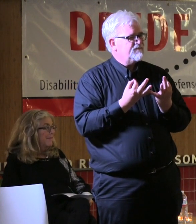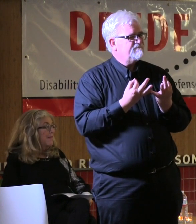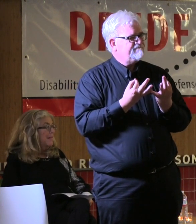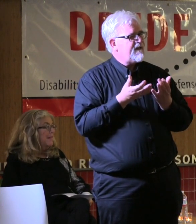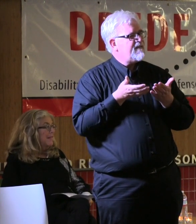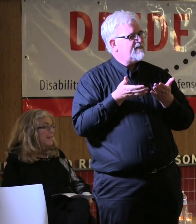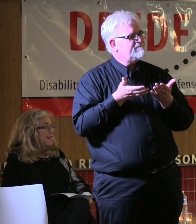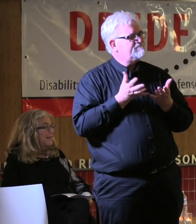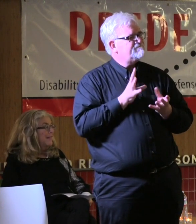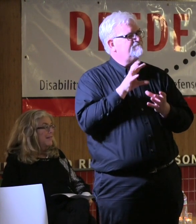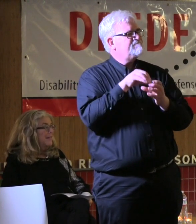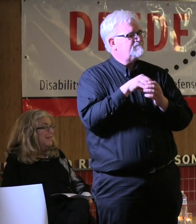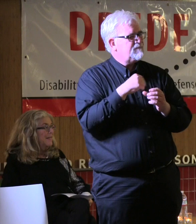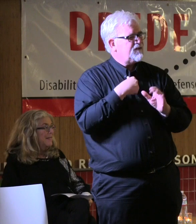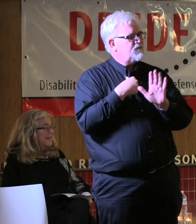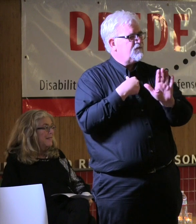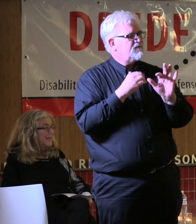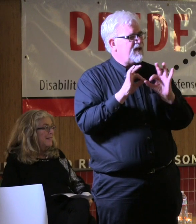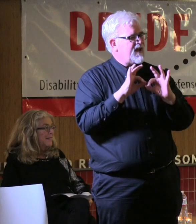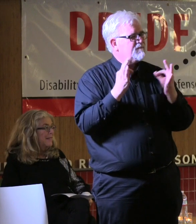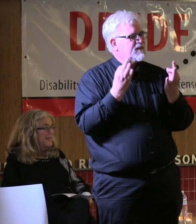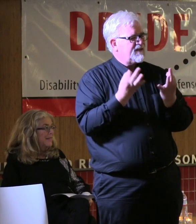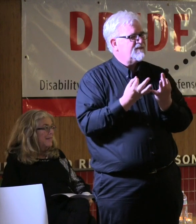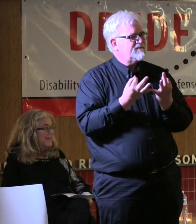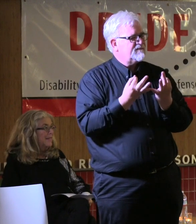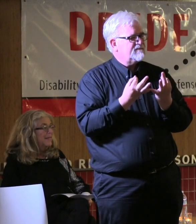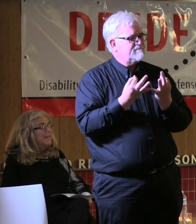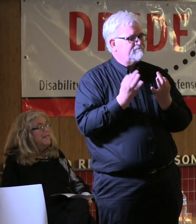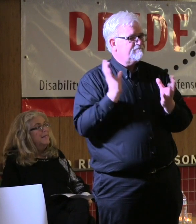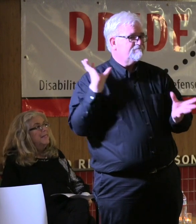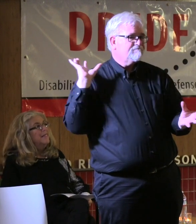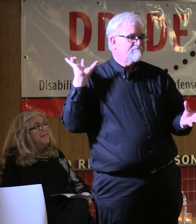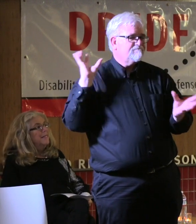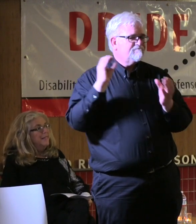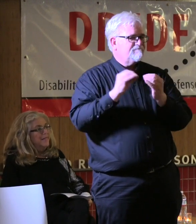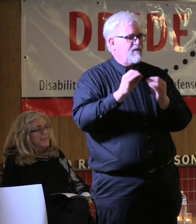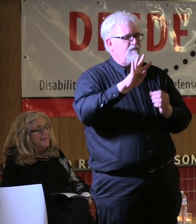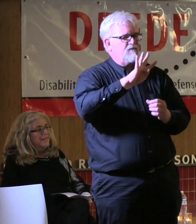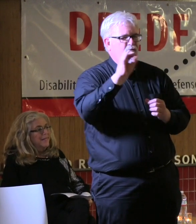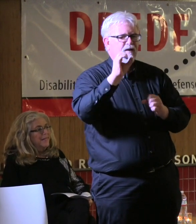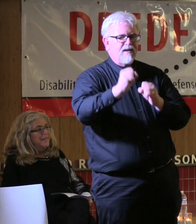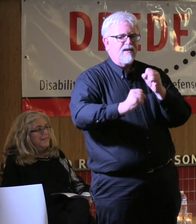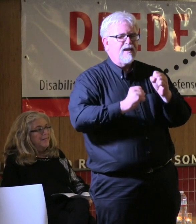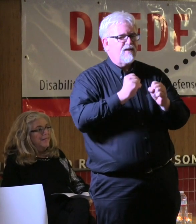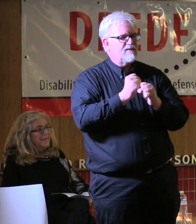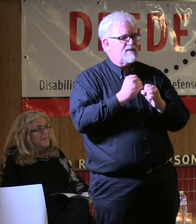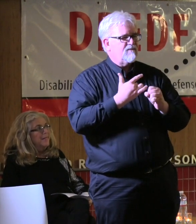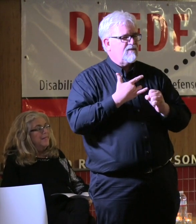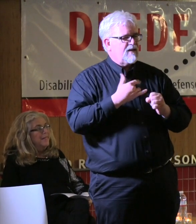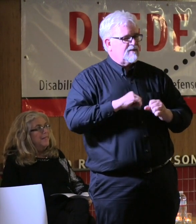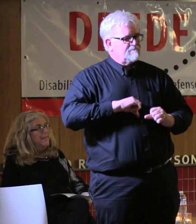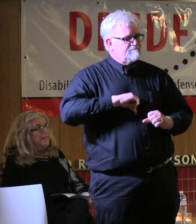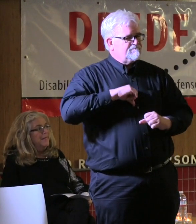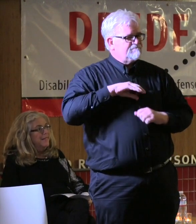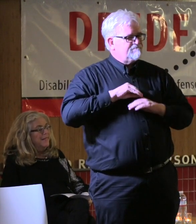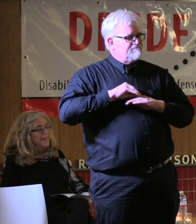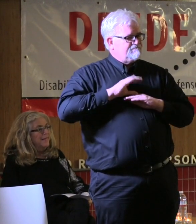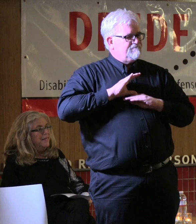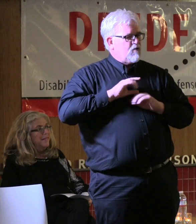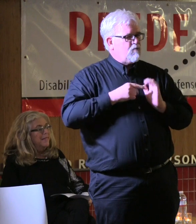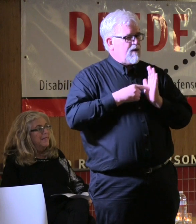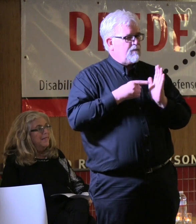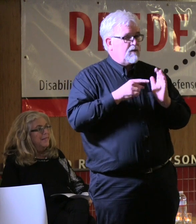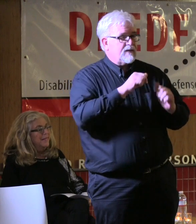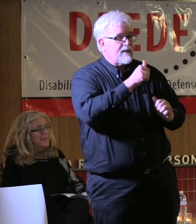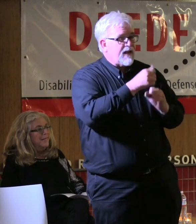For letting me be a part of your family for these 40 years that I've been privileged to represent you. 10 years in the